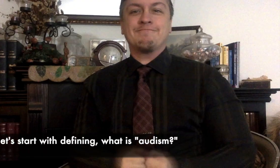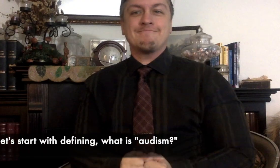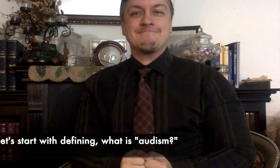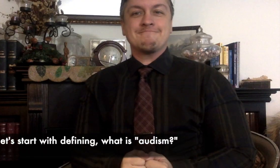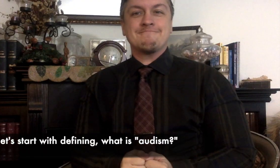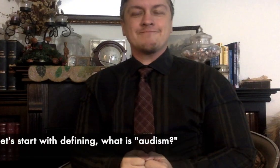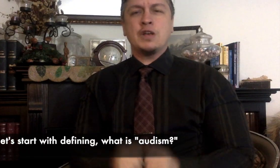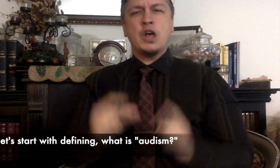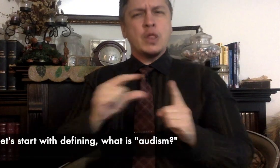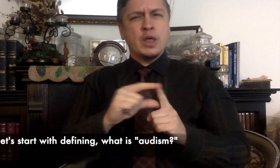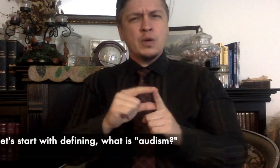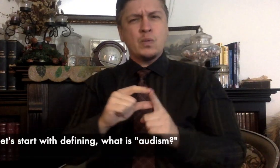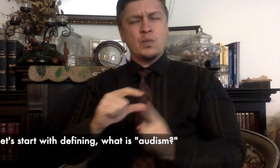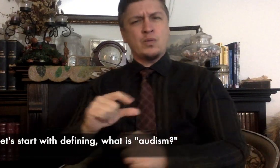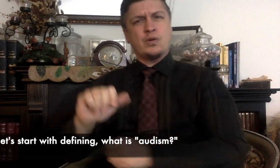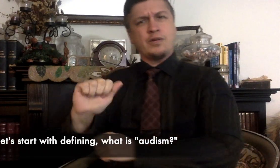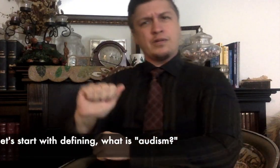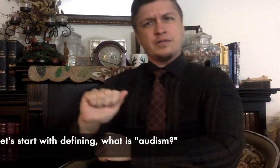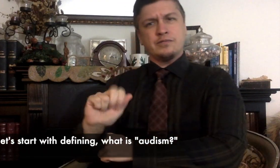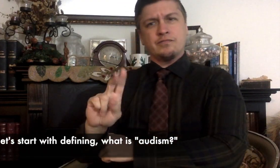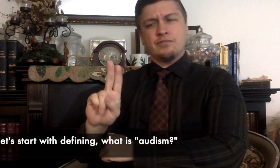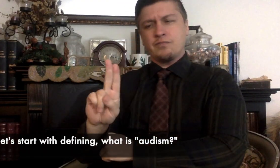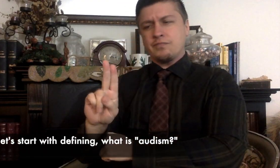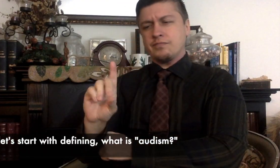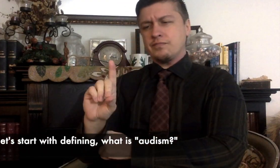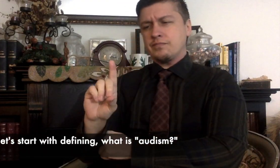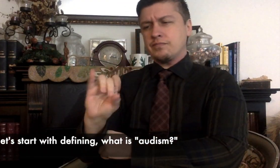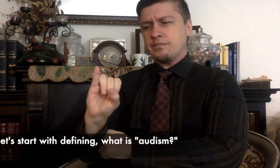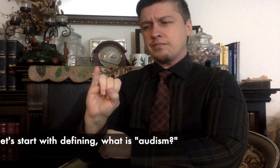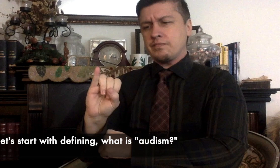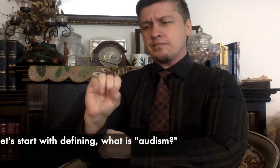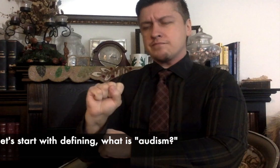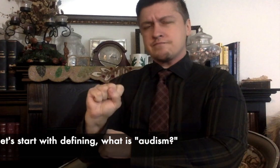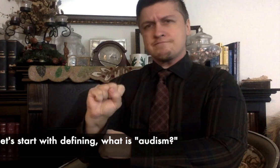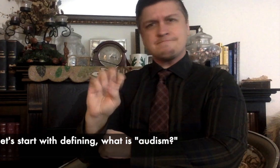Let's start with defining what is autism.